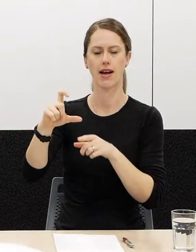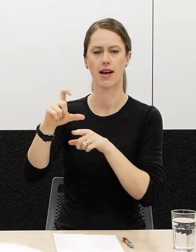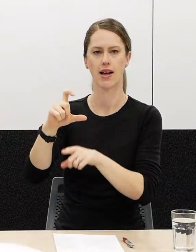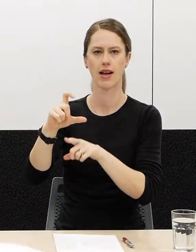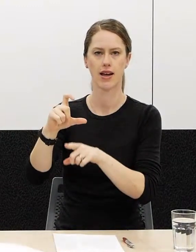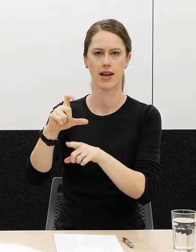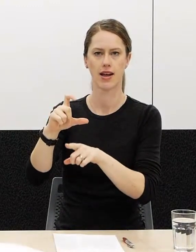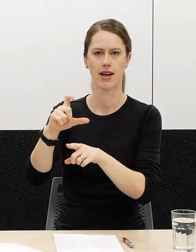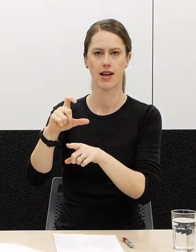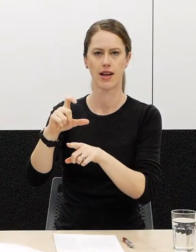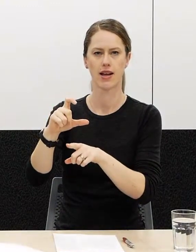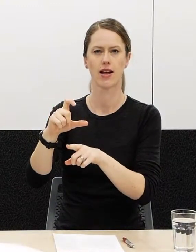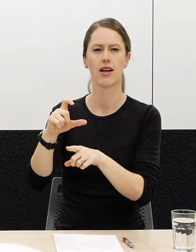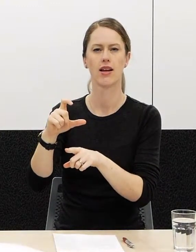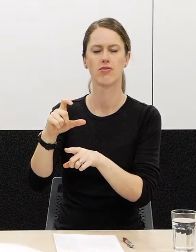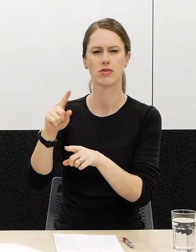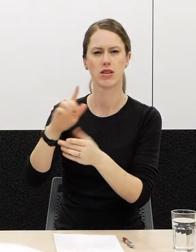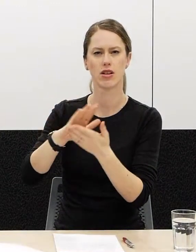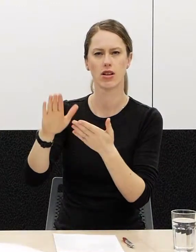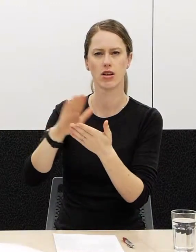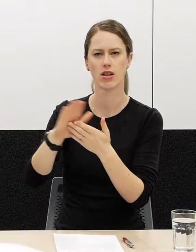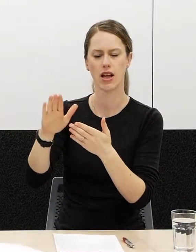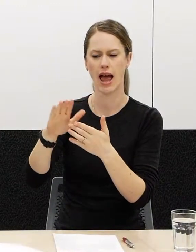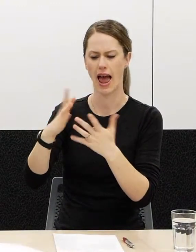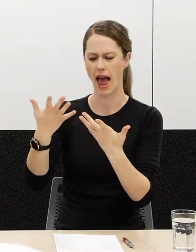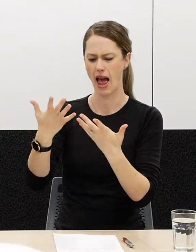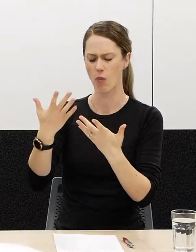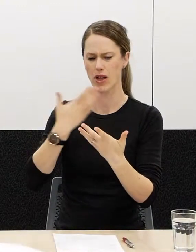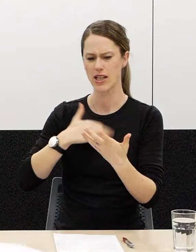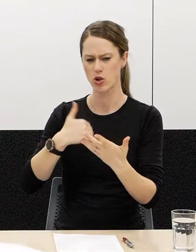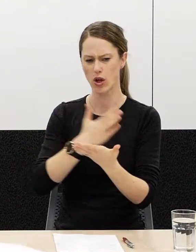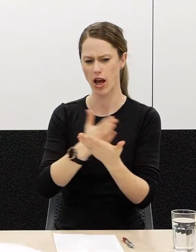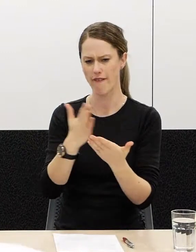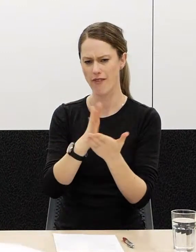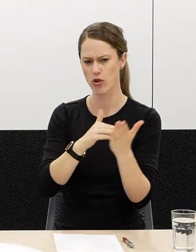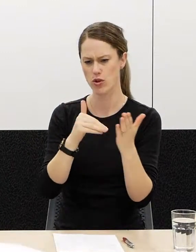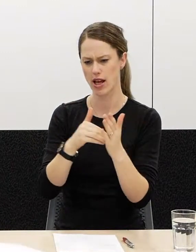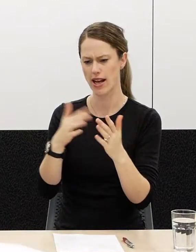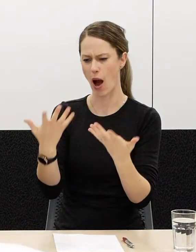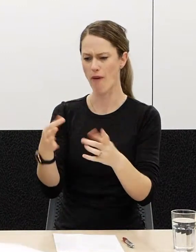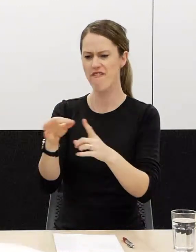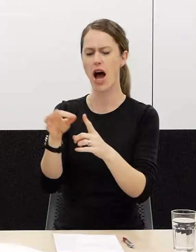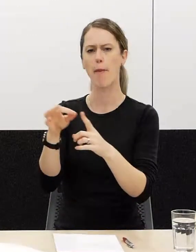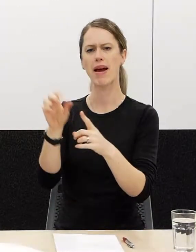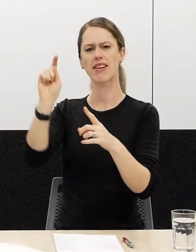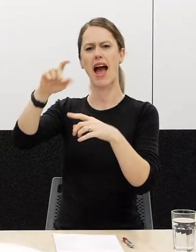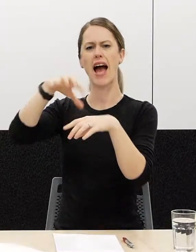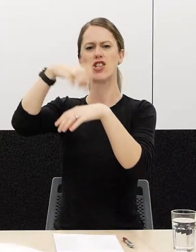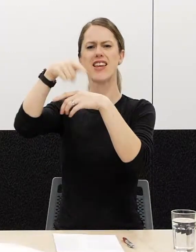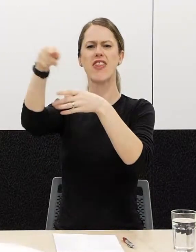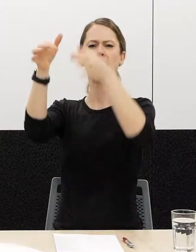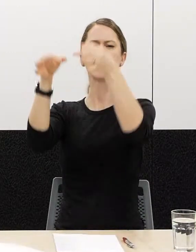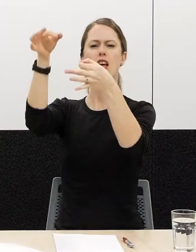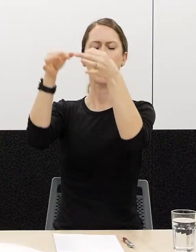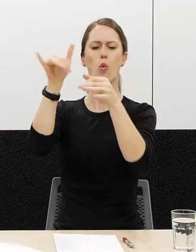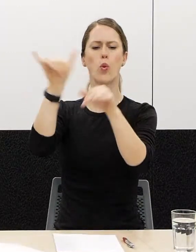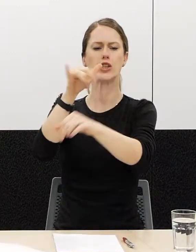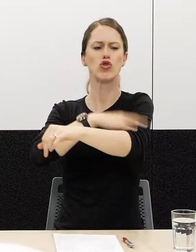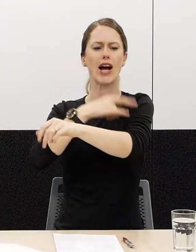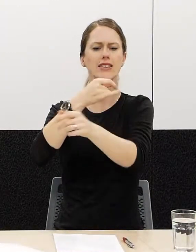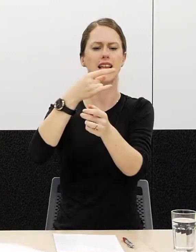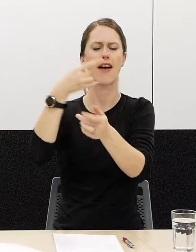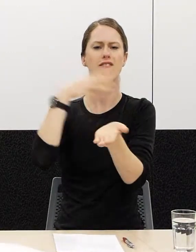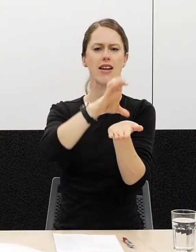Pharmac will clarify for New Zealanders how Pharmac work for New Zealanders, and going forward they are more visual in what drugs they will